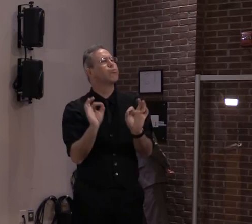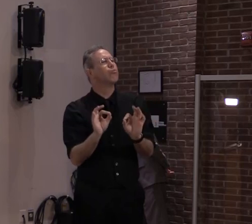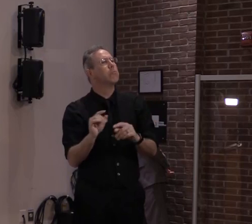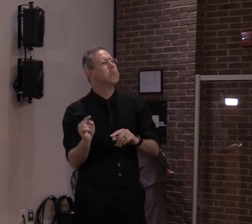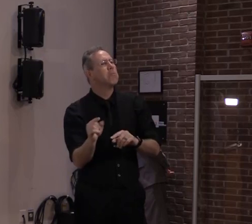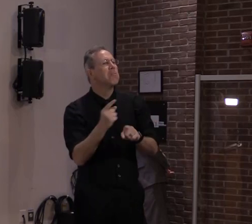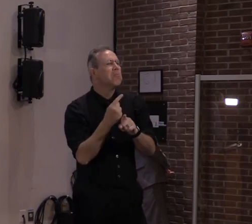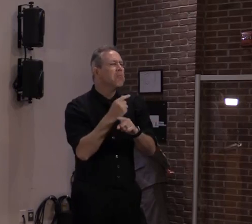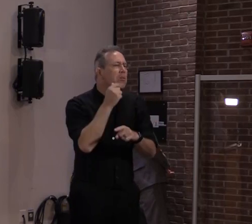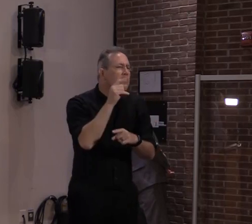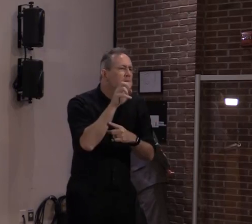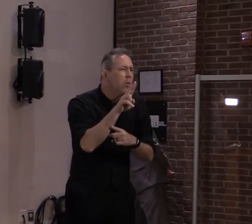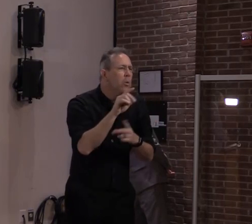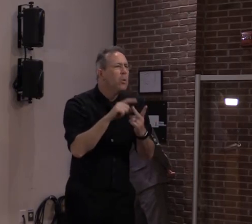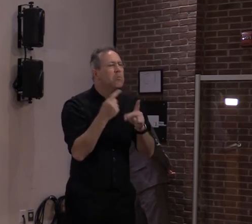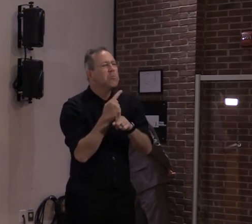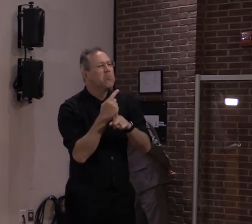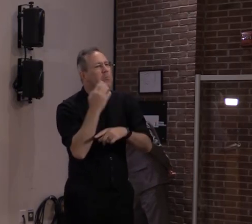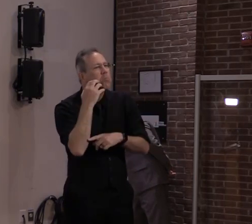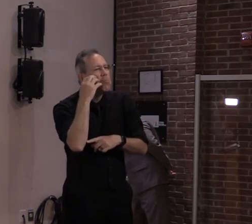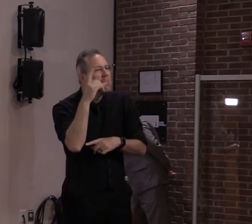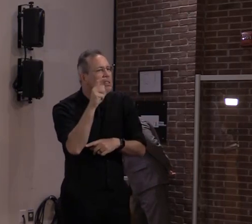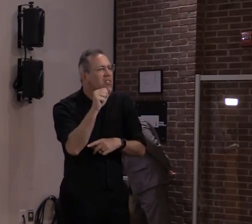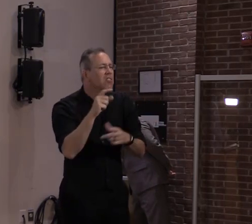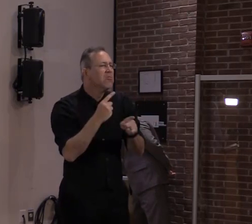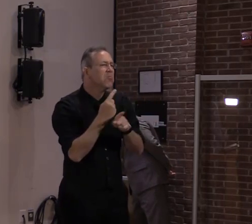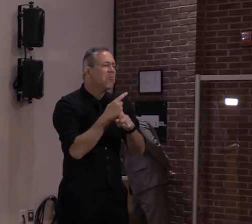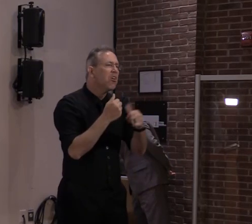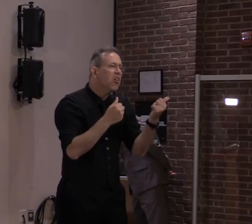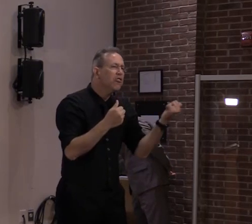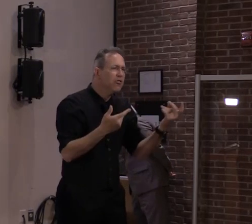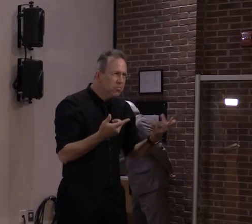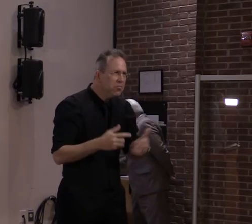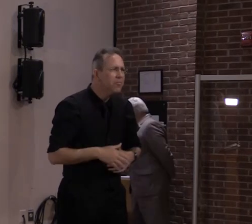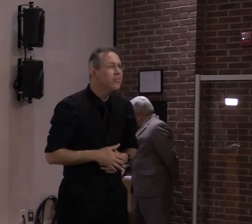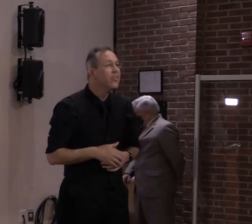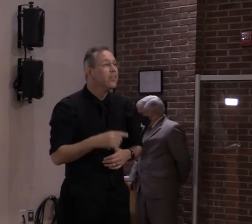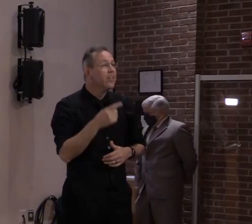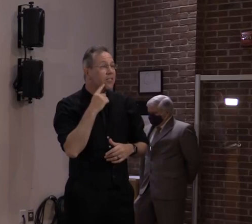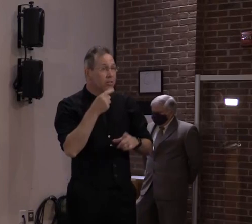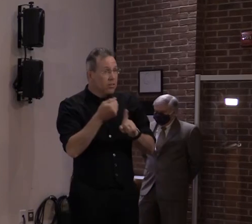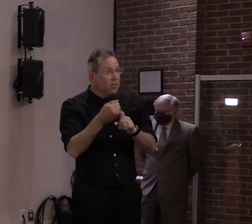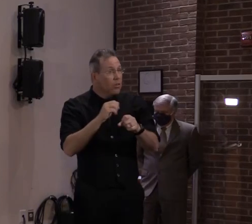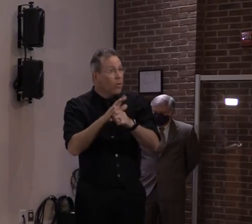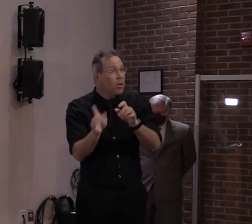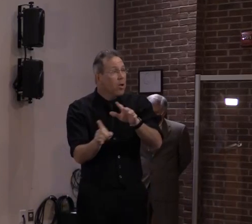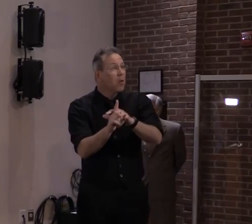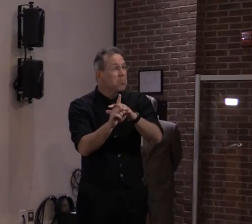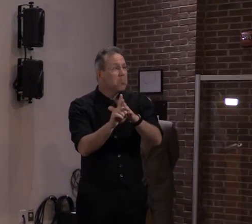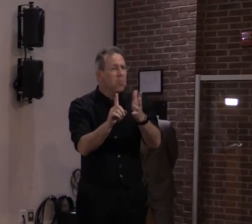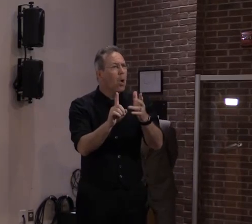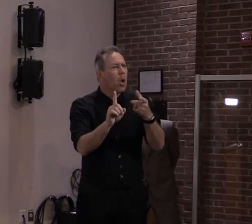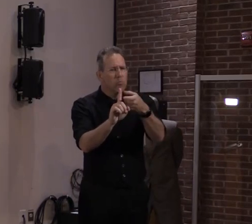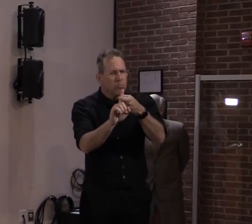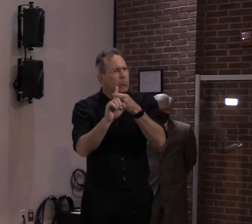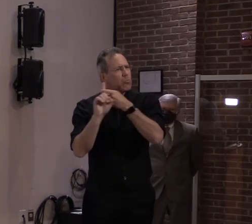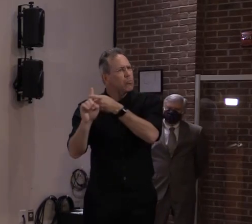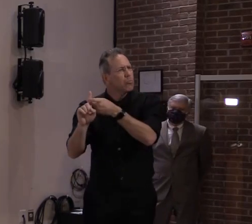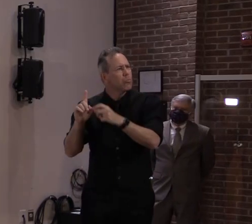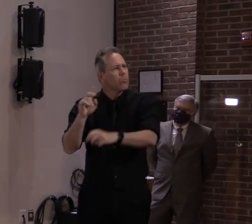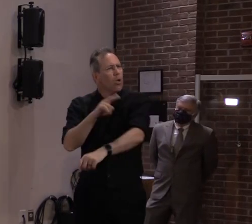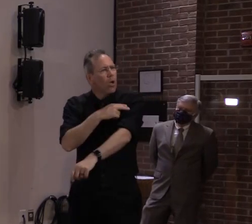specific population, we would be able to attend to it rapidly and control it, keep it contained,